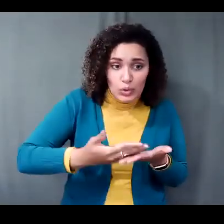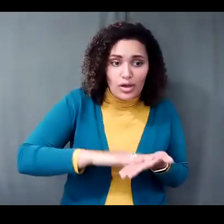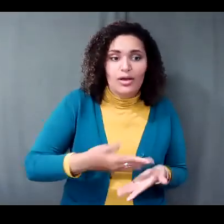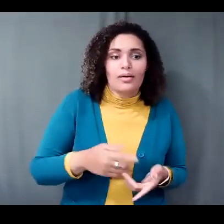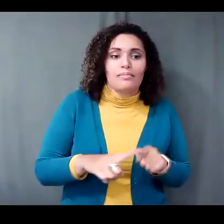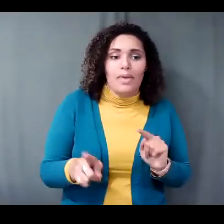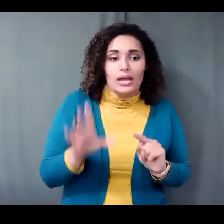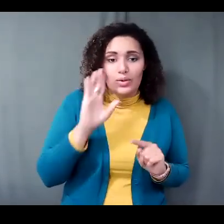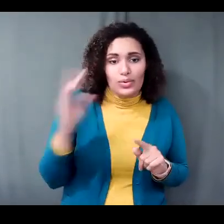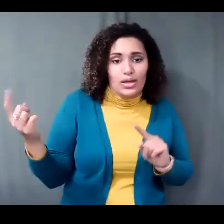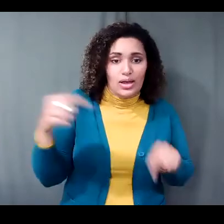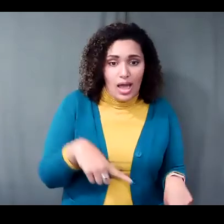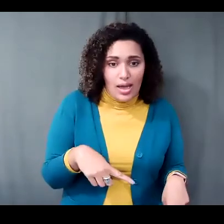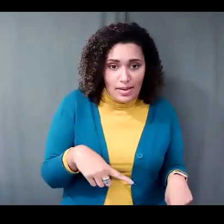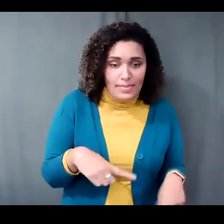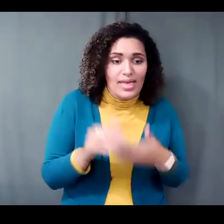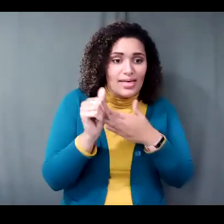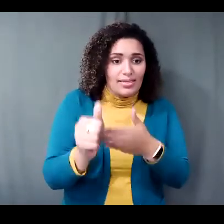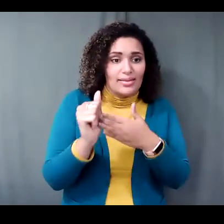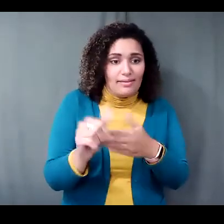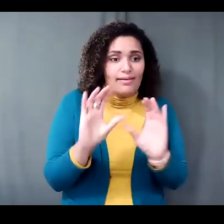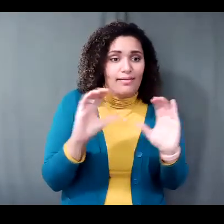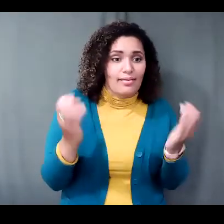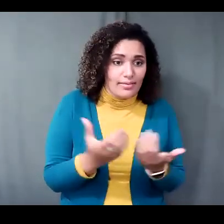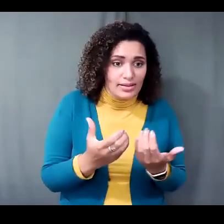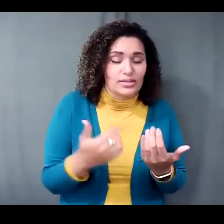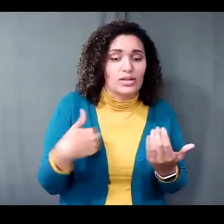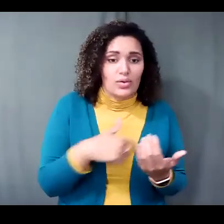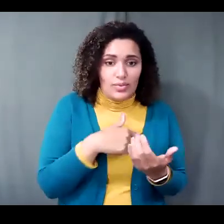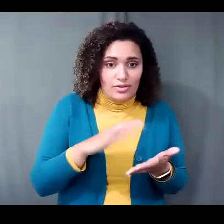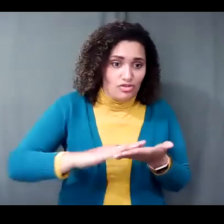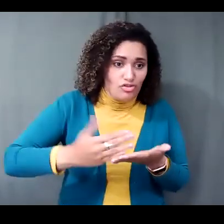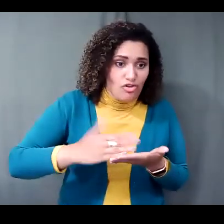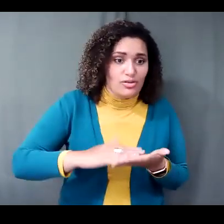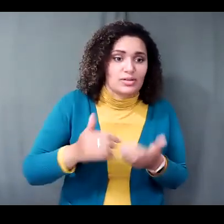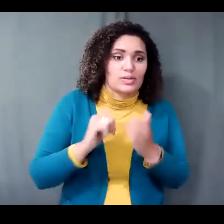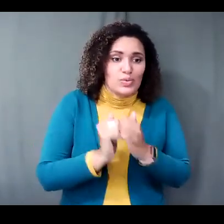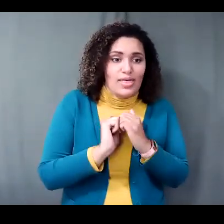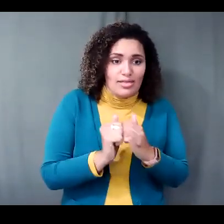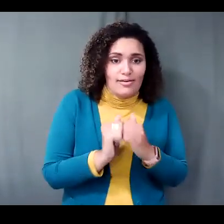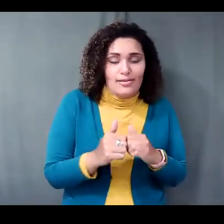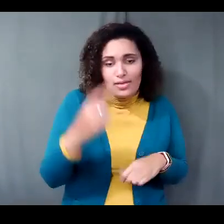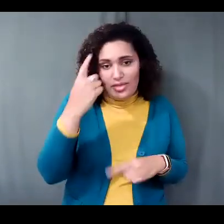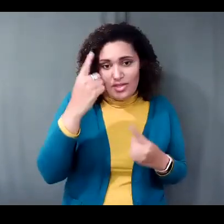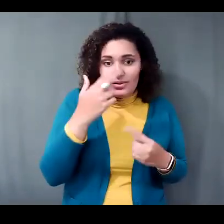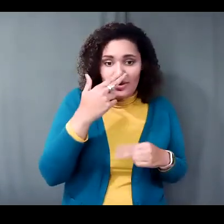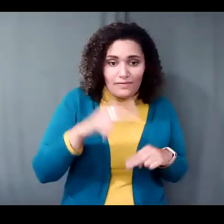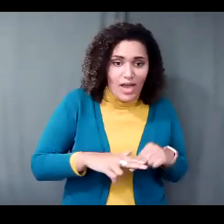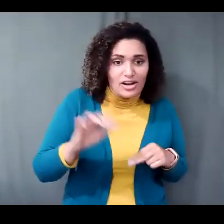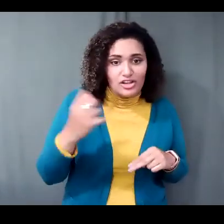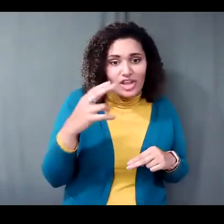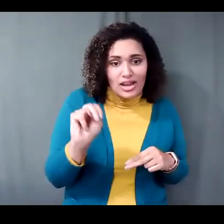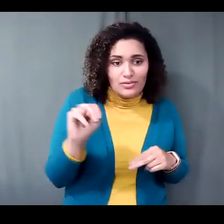And we are talking about trying to do if we do pick a wine, to try to come up with a chocolate bark that would go with it. So if you wanted, you could have the